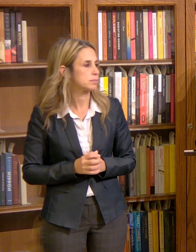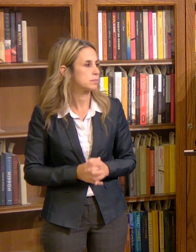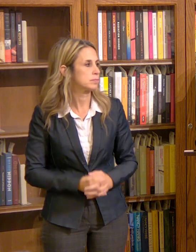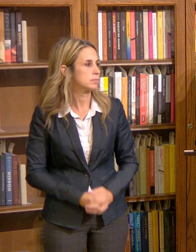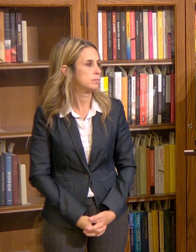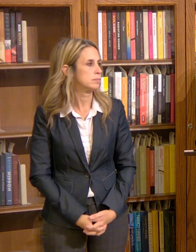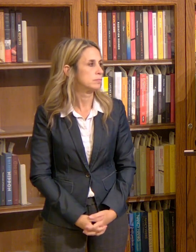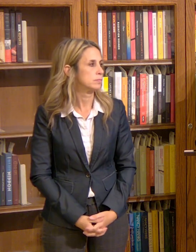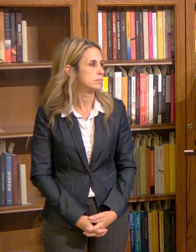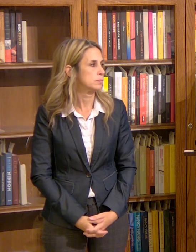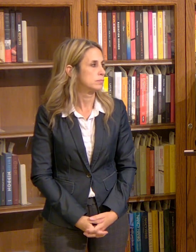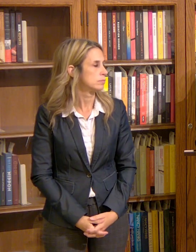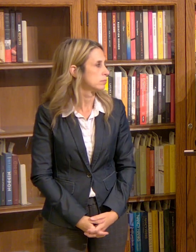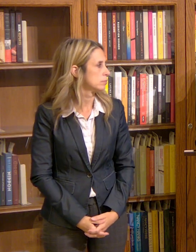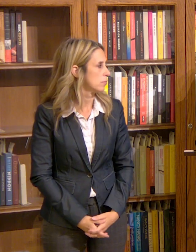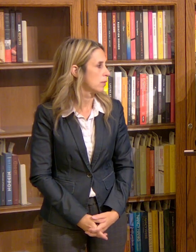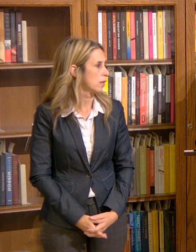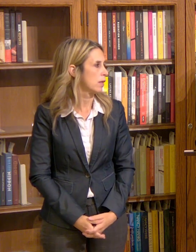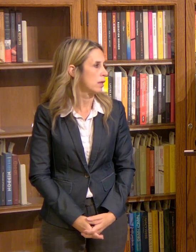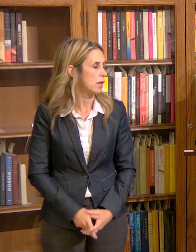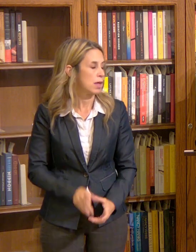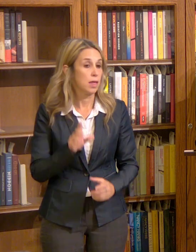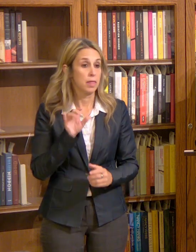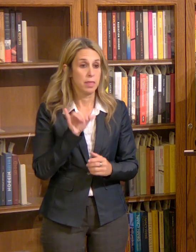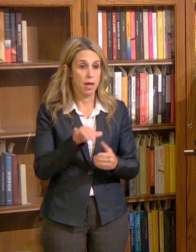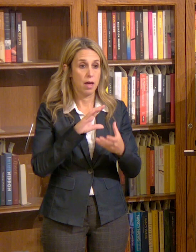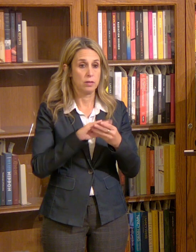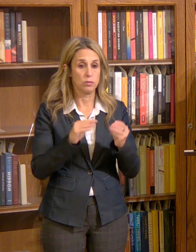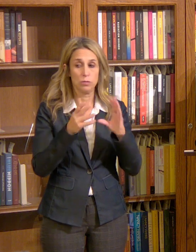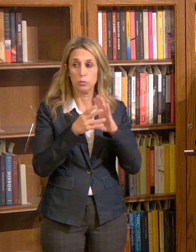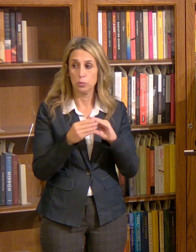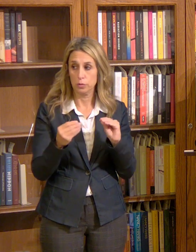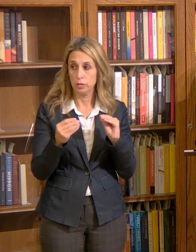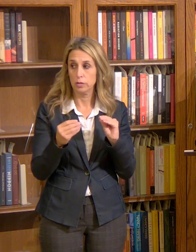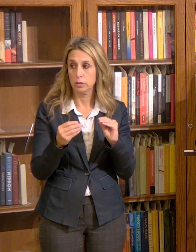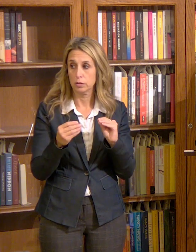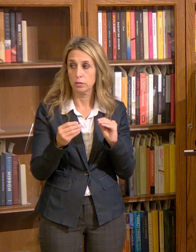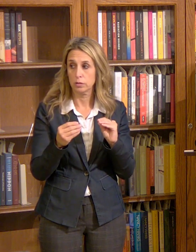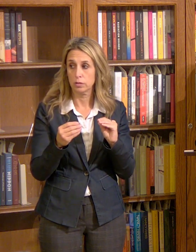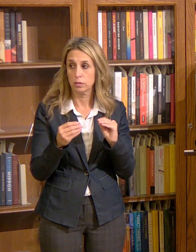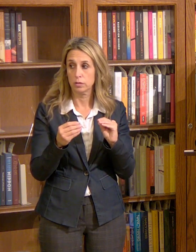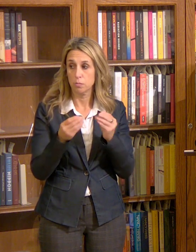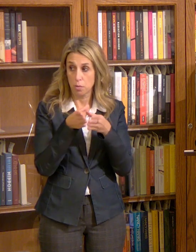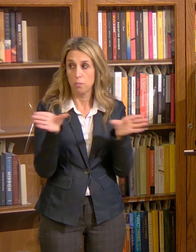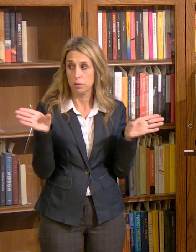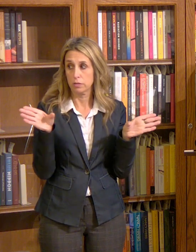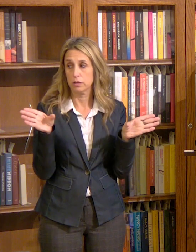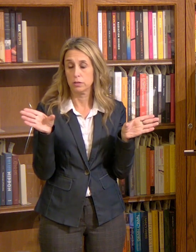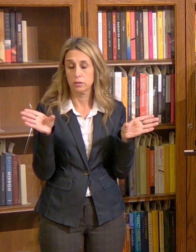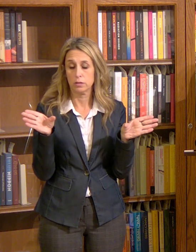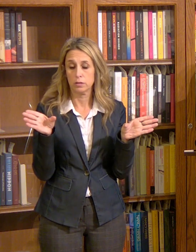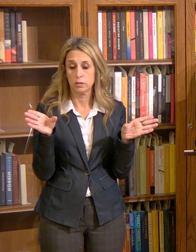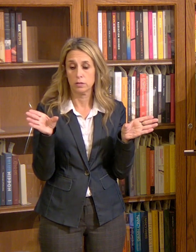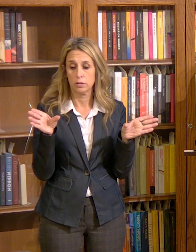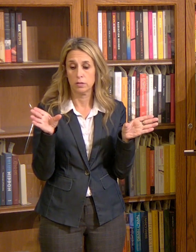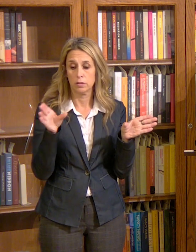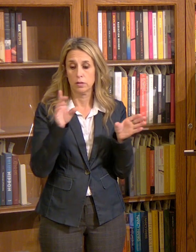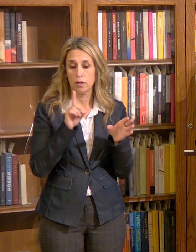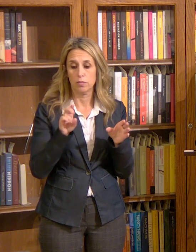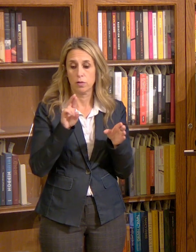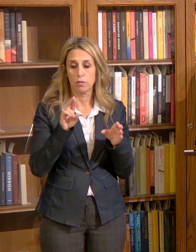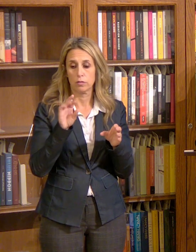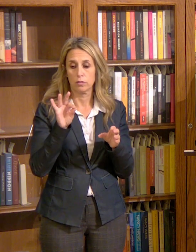conceive well that story publicly of Dr